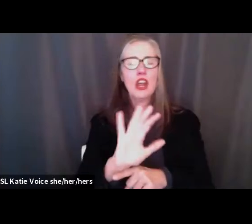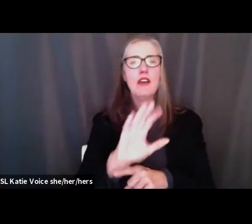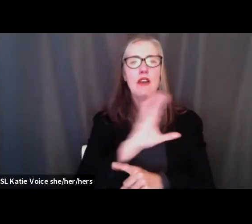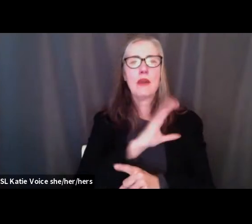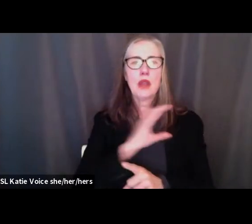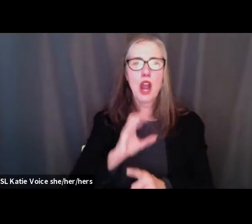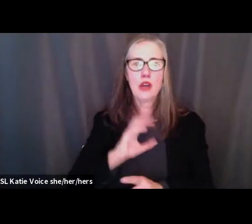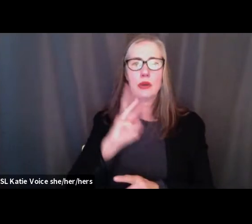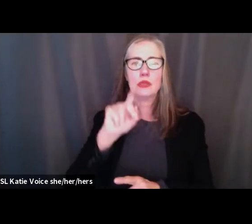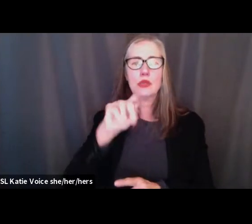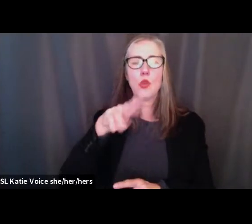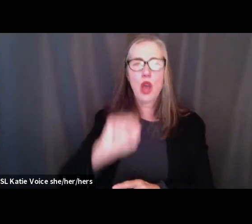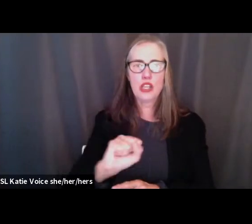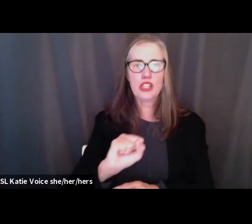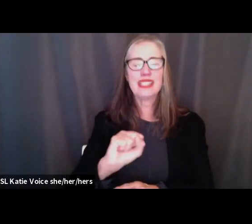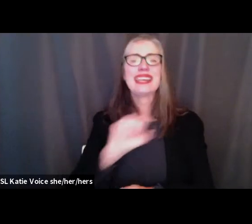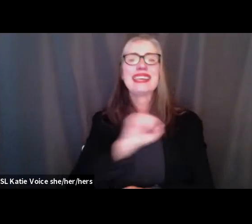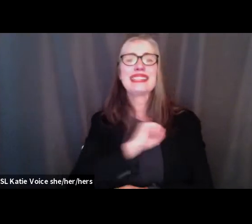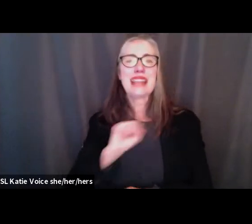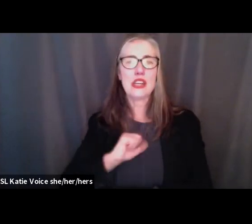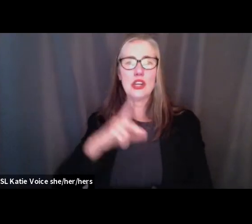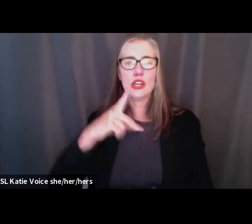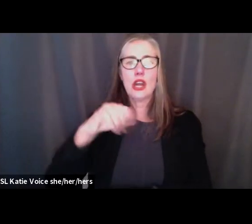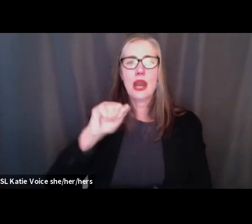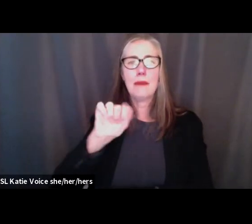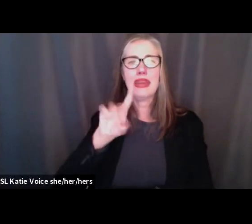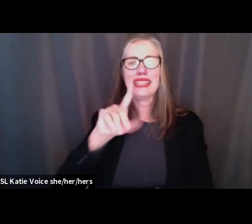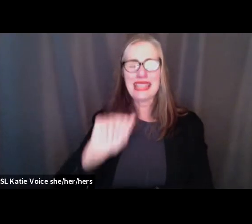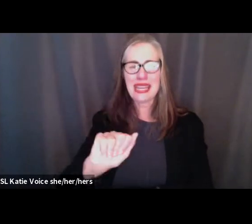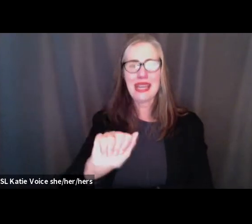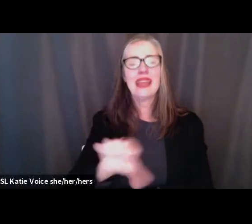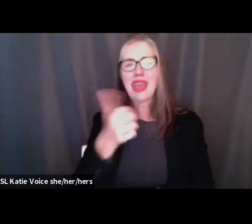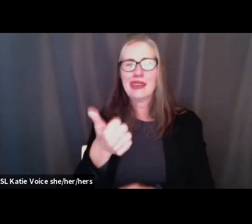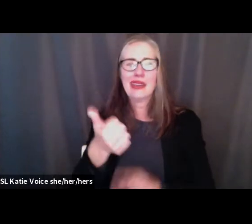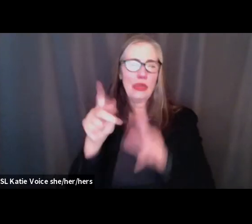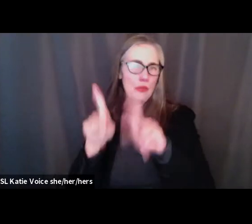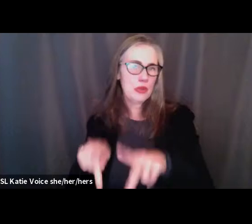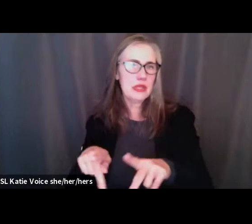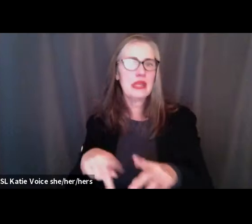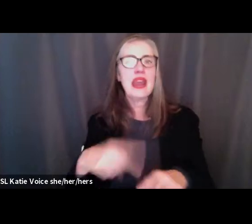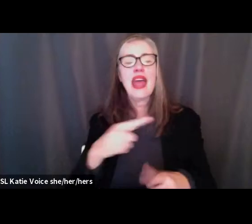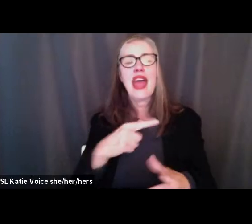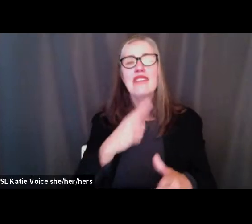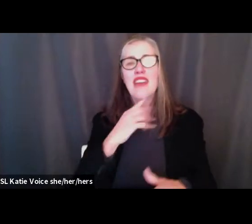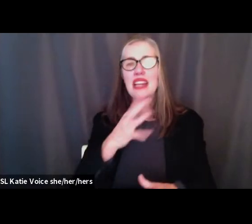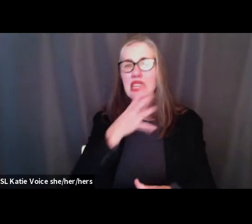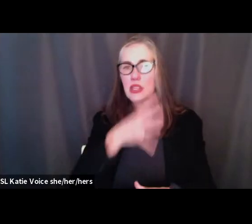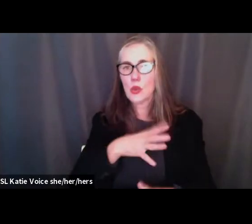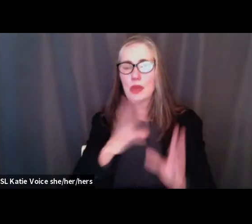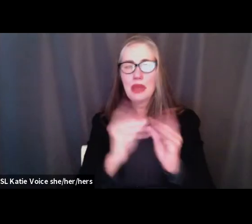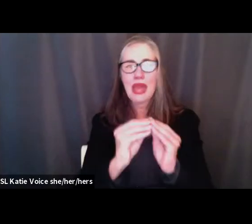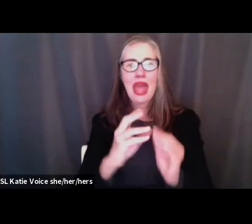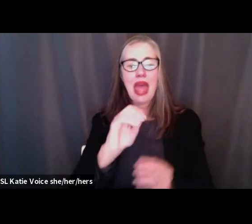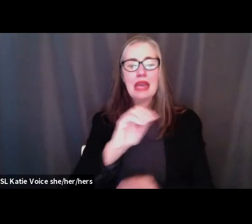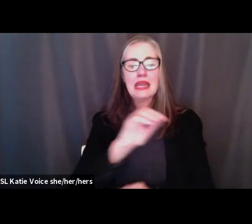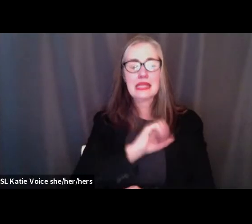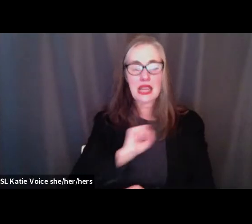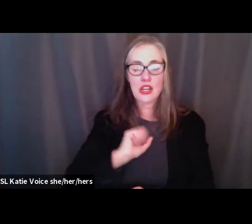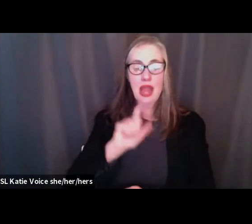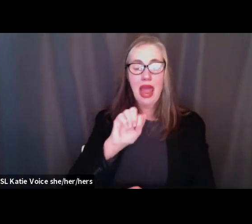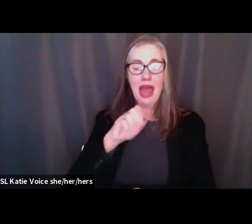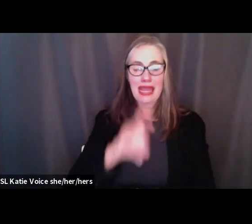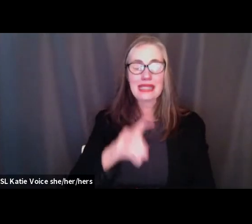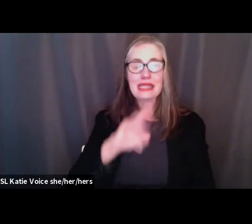and Congressman Mike Levin. Finally, in the Women's Caucus, Senators Alex Padilla and Congressmember